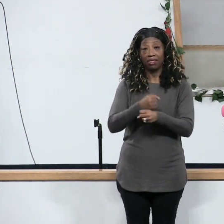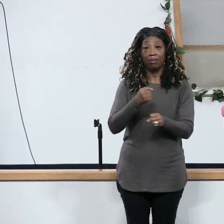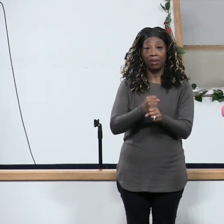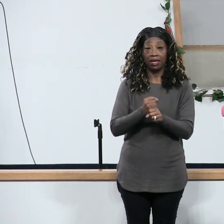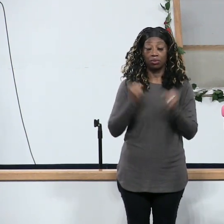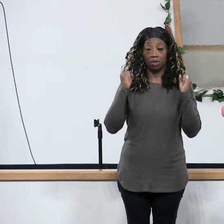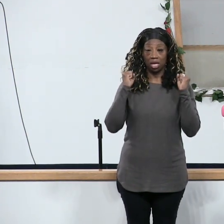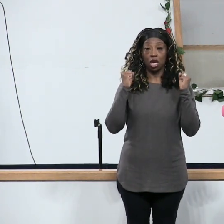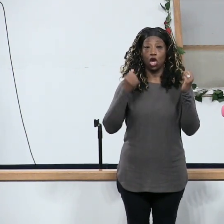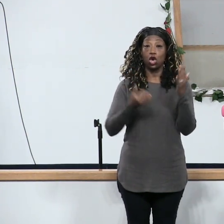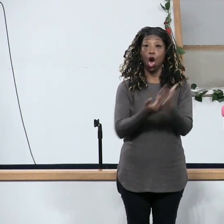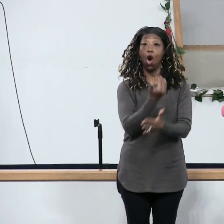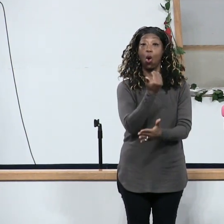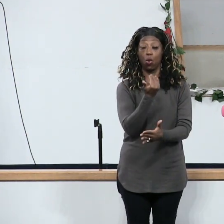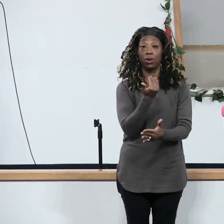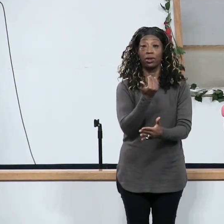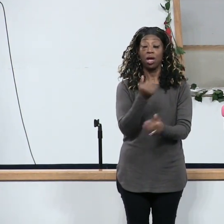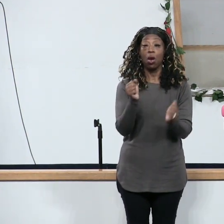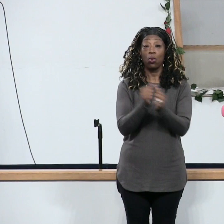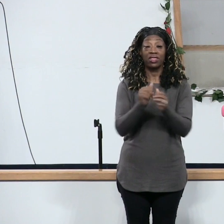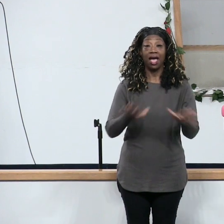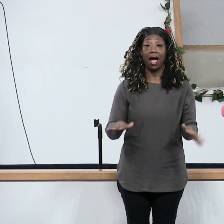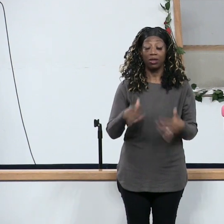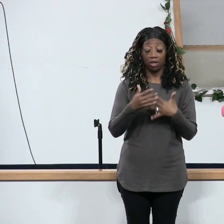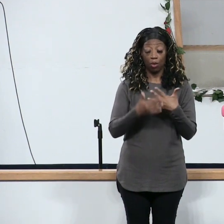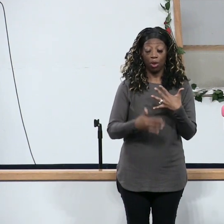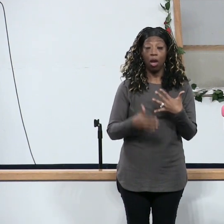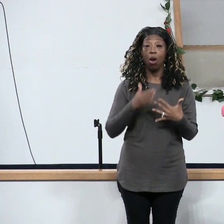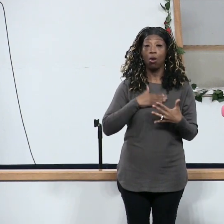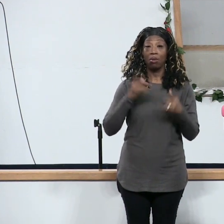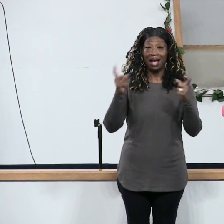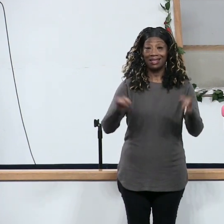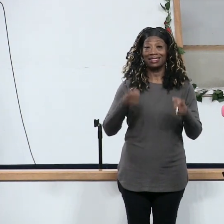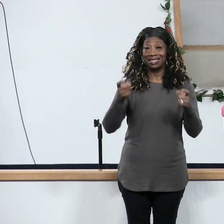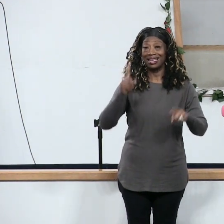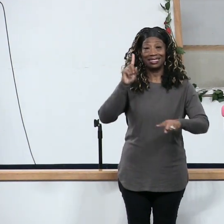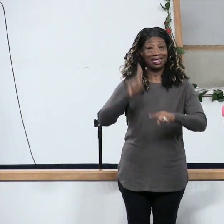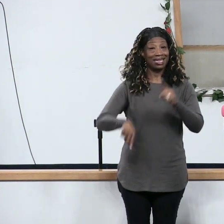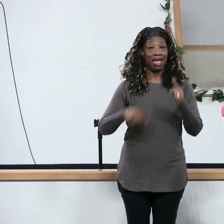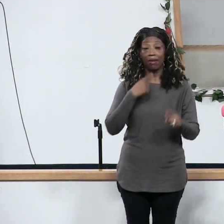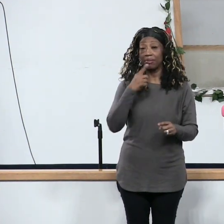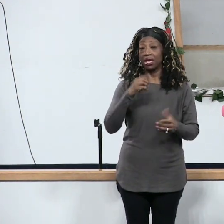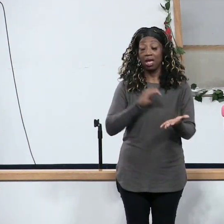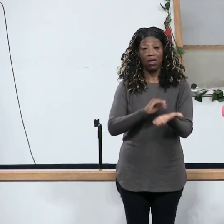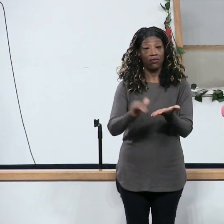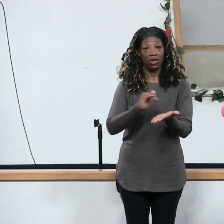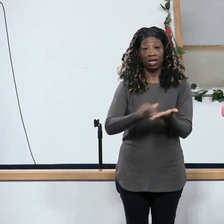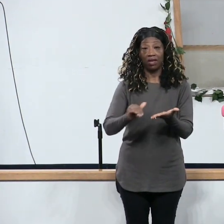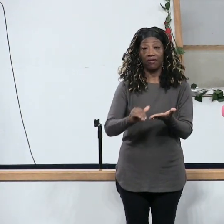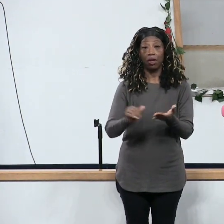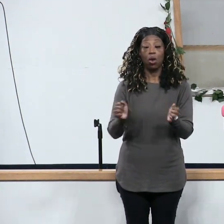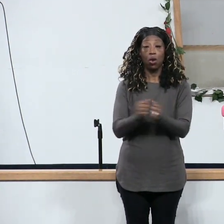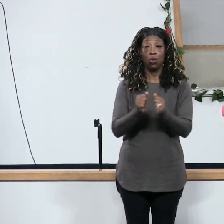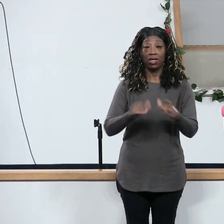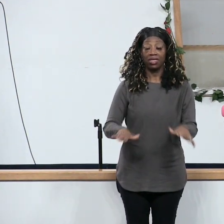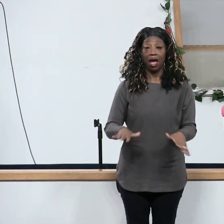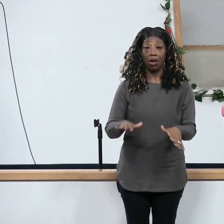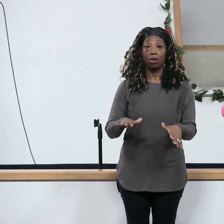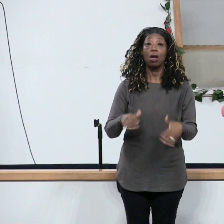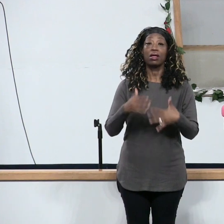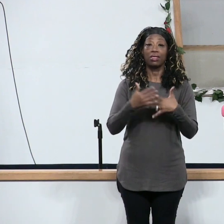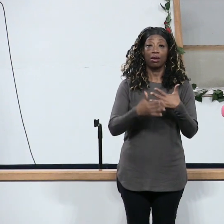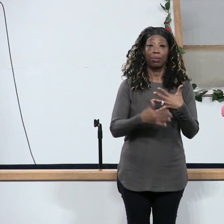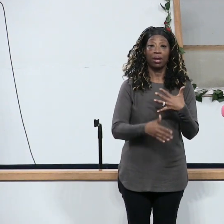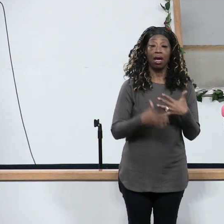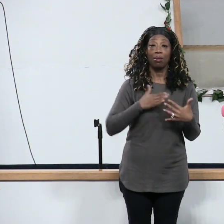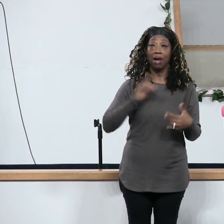whole. Without the blood, my sins can't be forgiven. Without the blood, my eternity